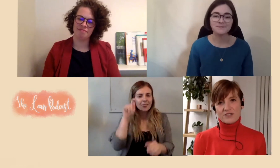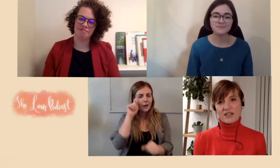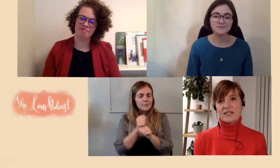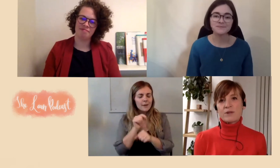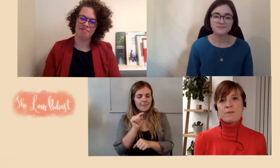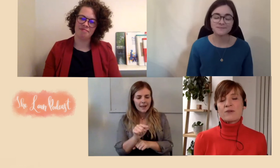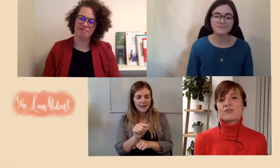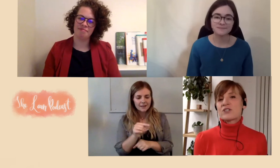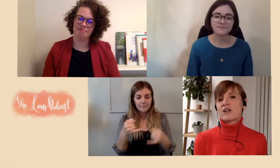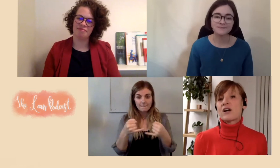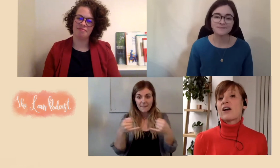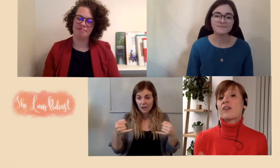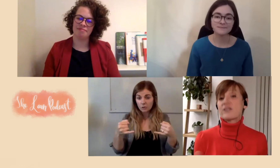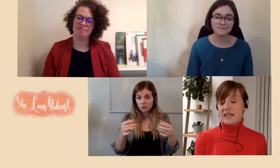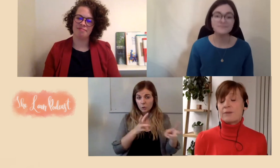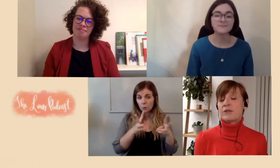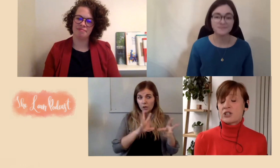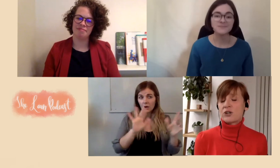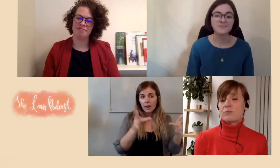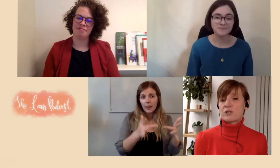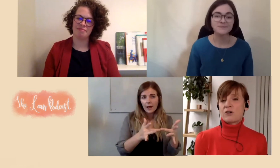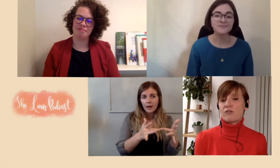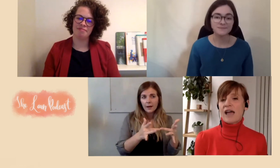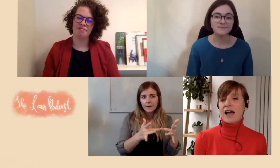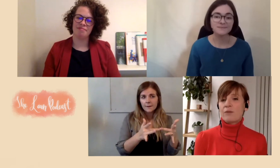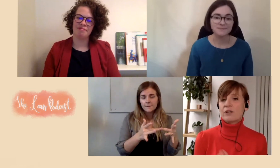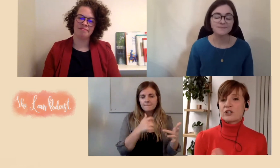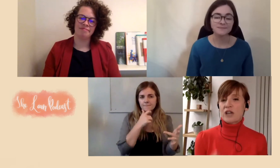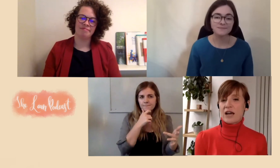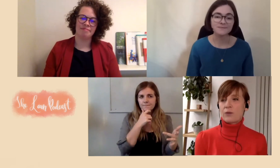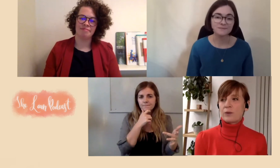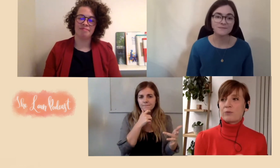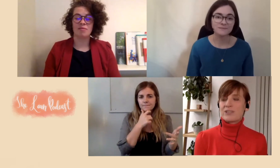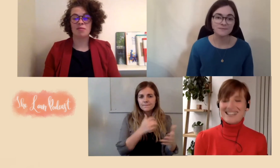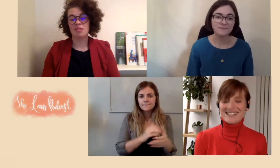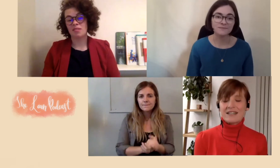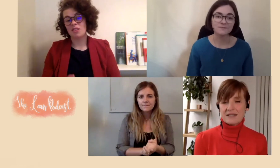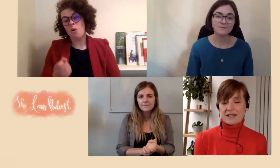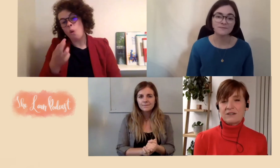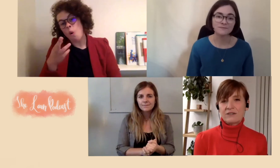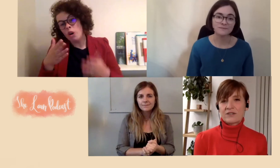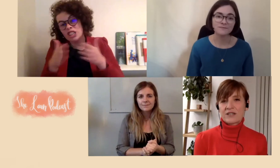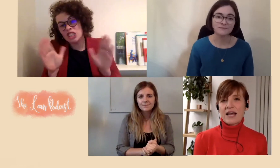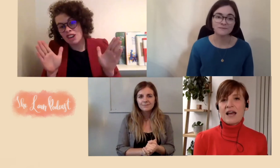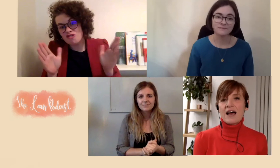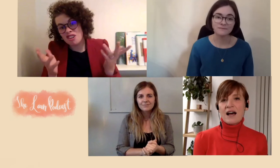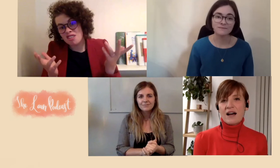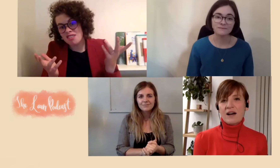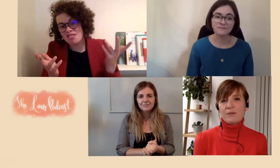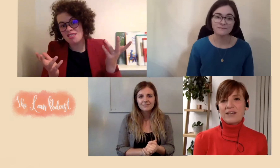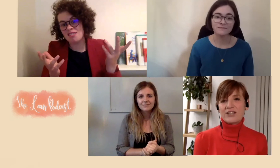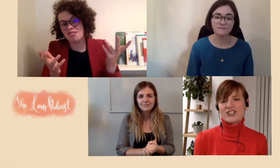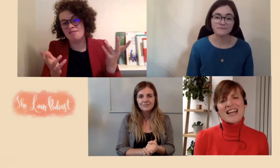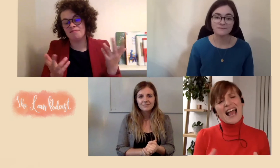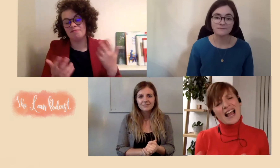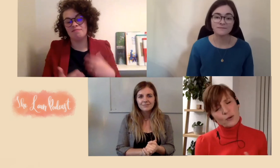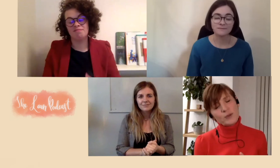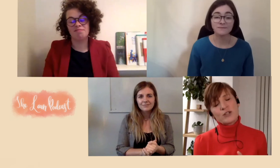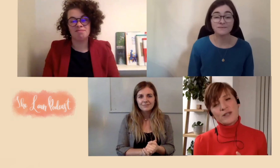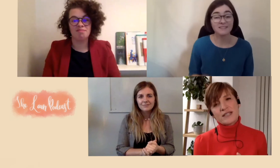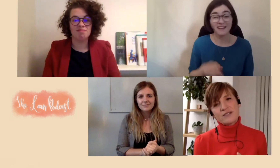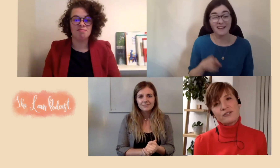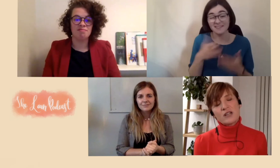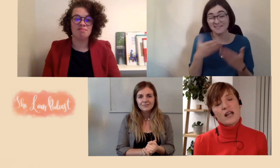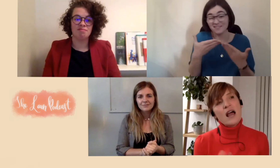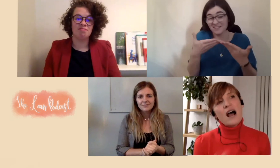specifically online in general either. I think that for me, some of the boundaries are the same. Working online